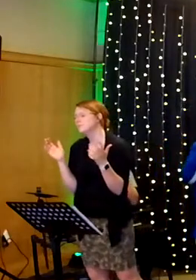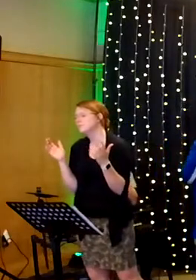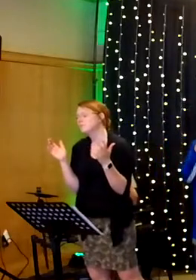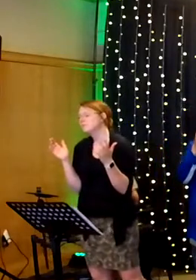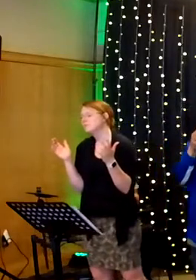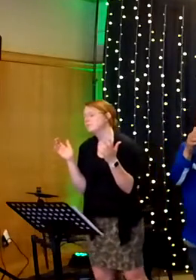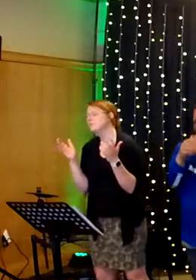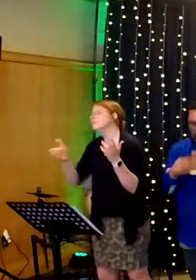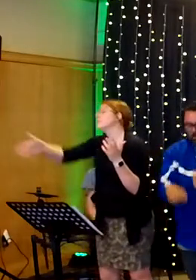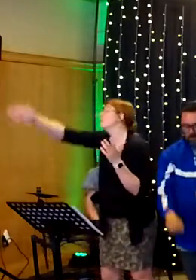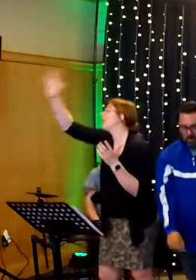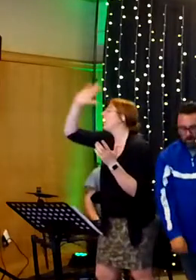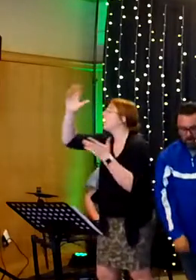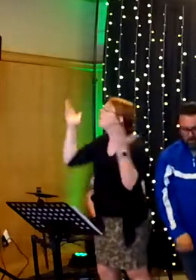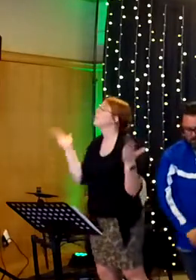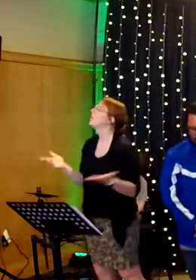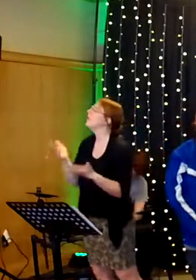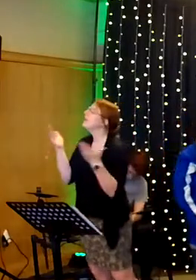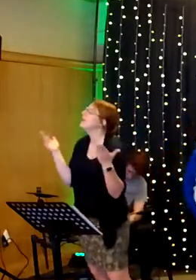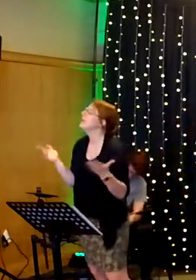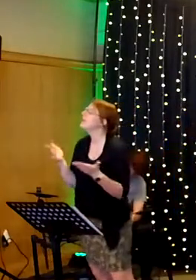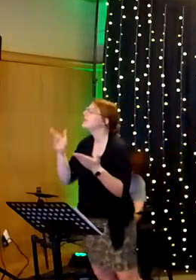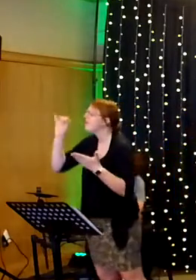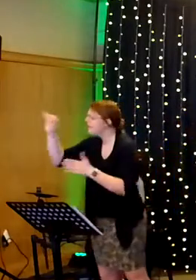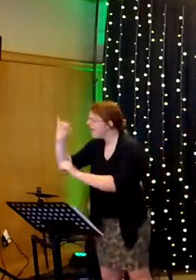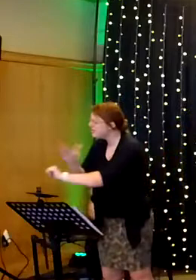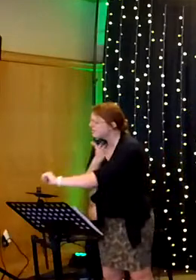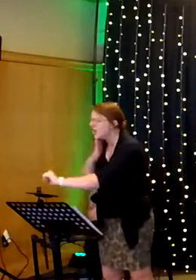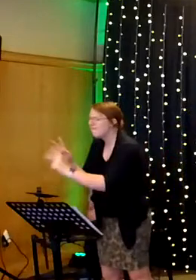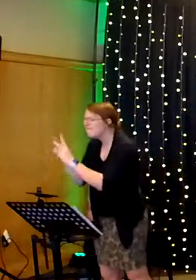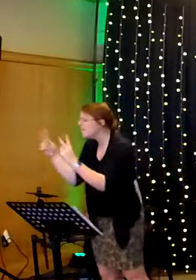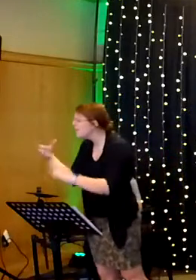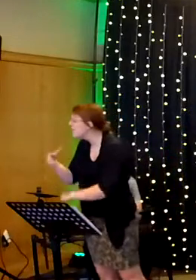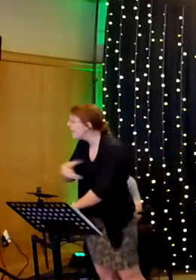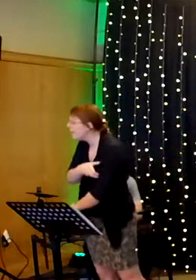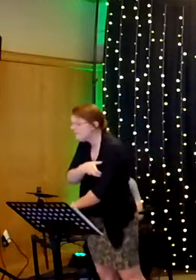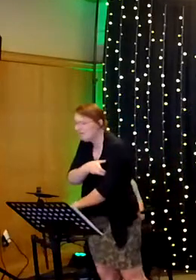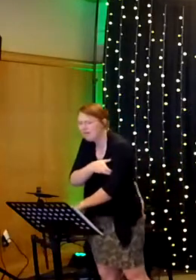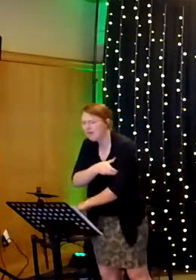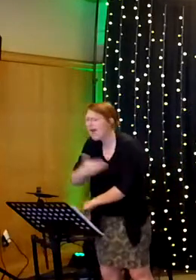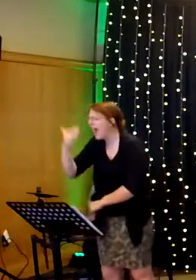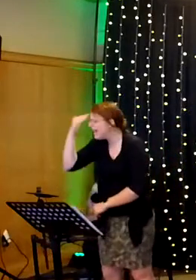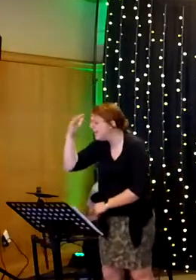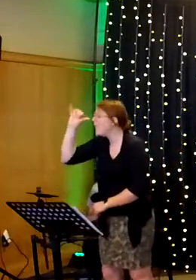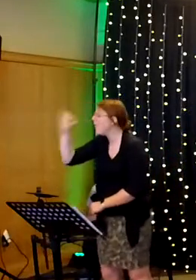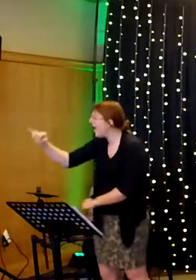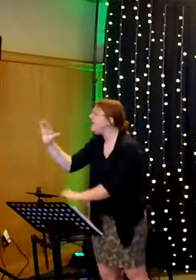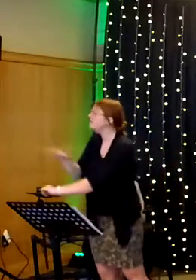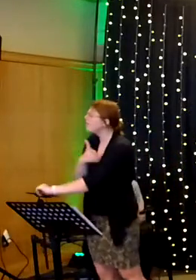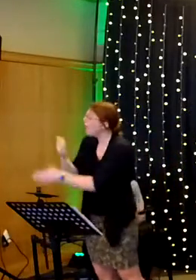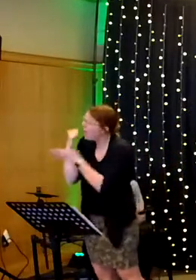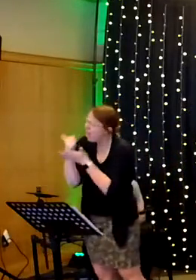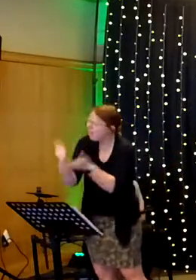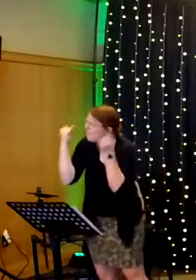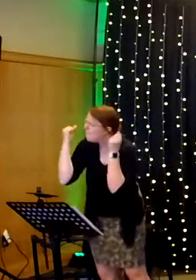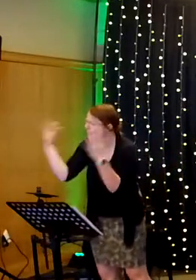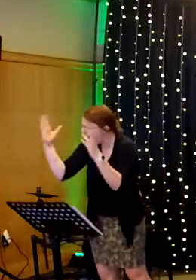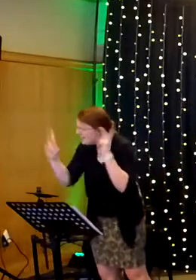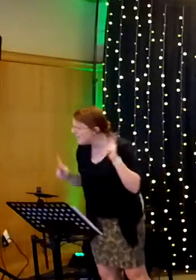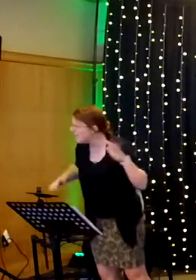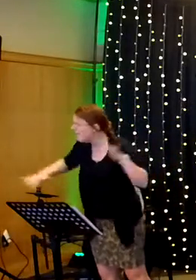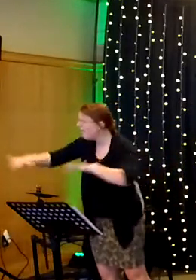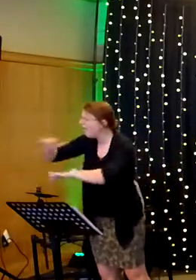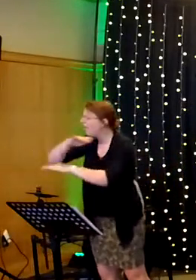Father, let us come before you. Lord God, that song is so powerful. I know that song has helped so many people